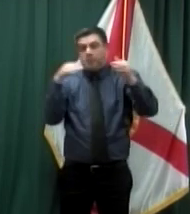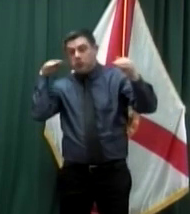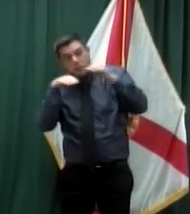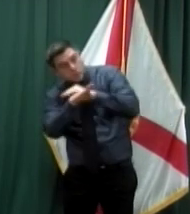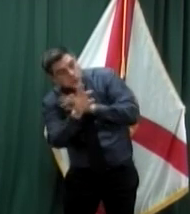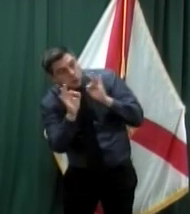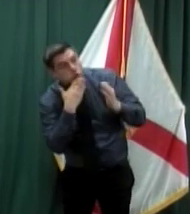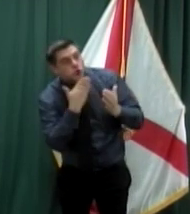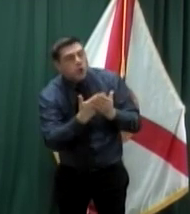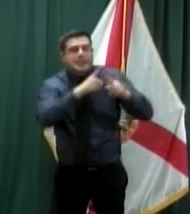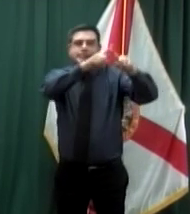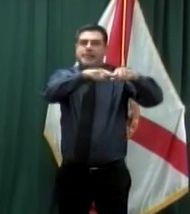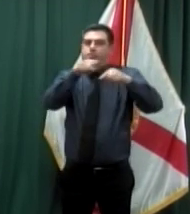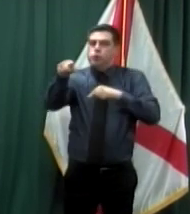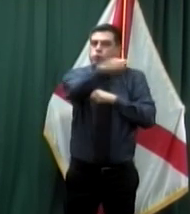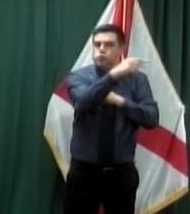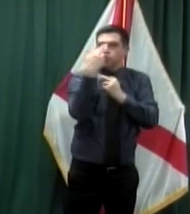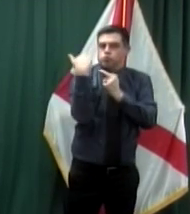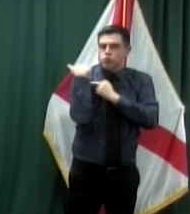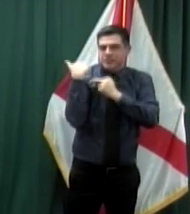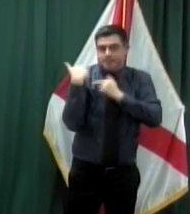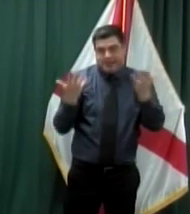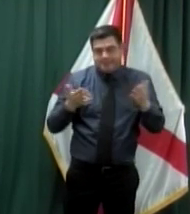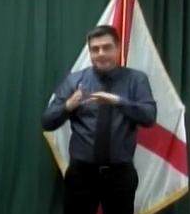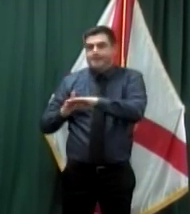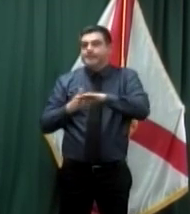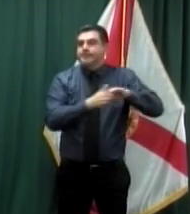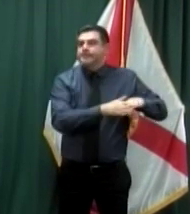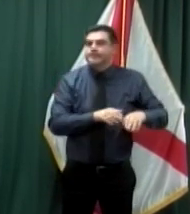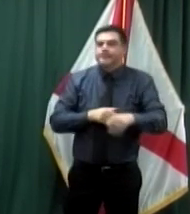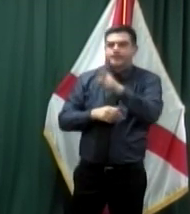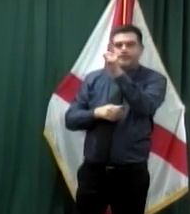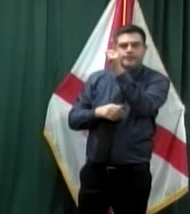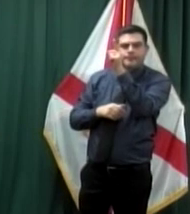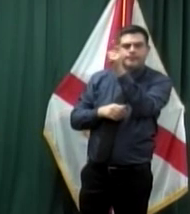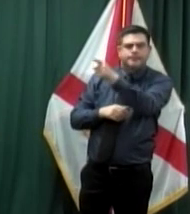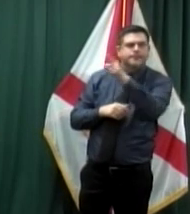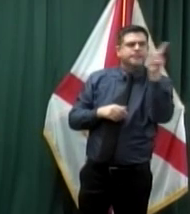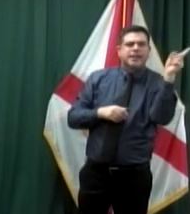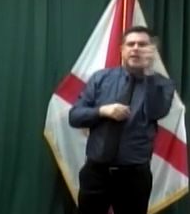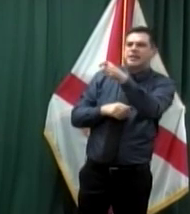imperative. I just have one question for FWC. Chad?